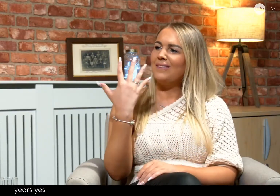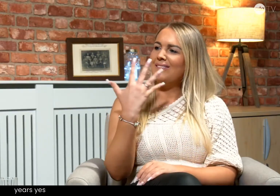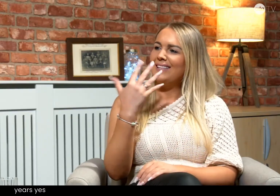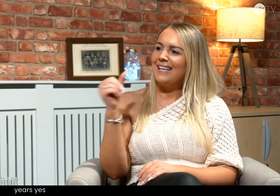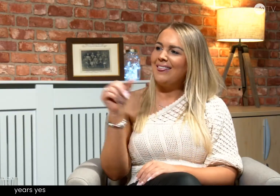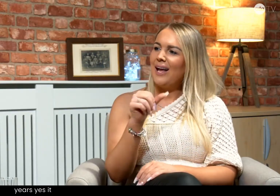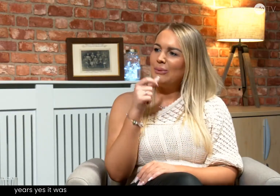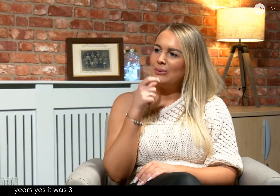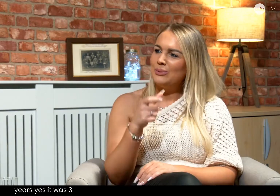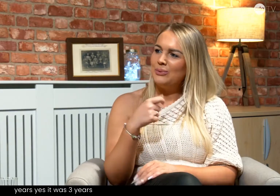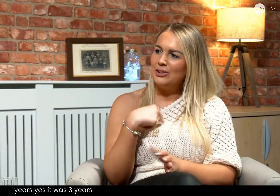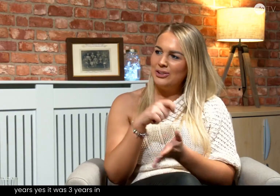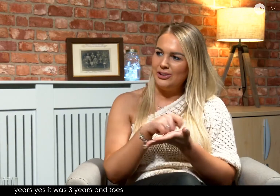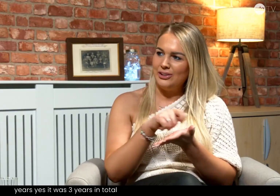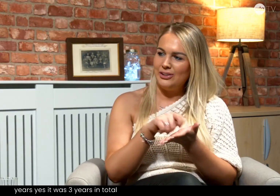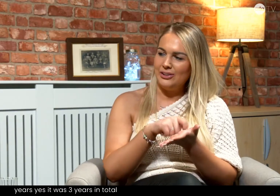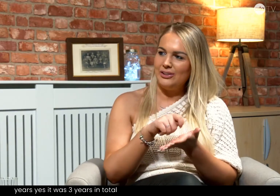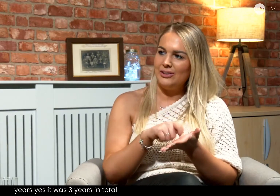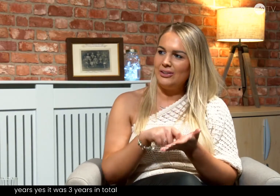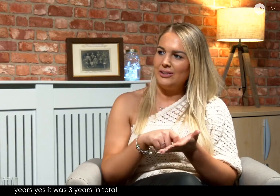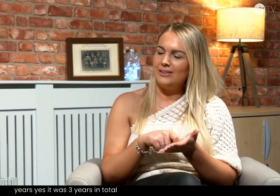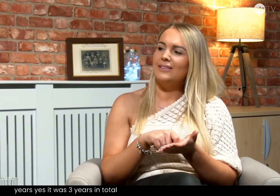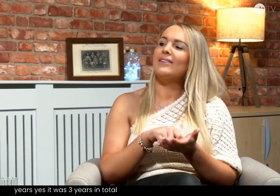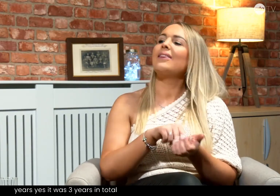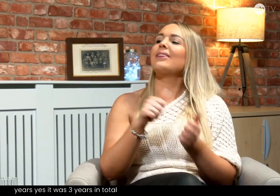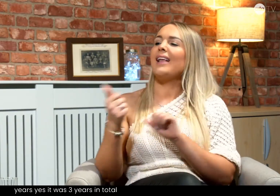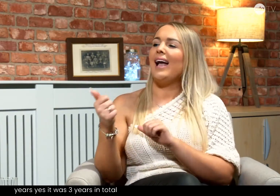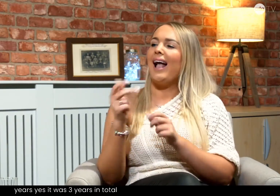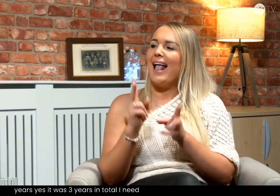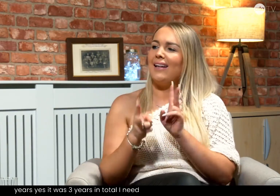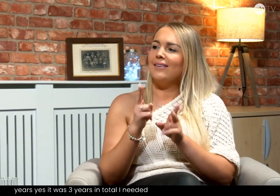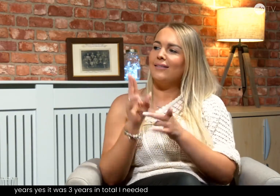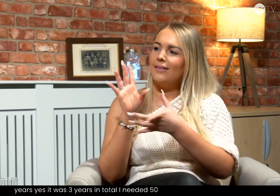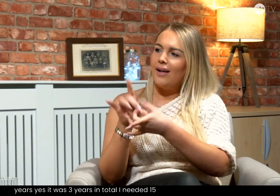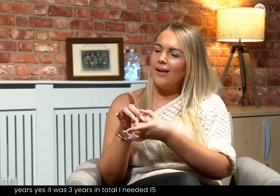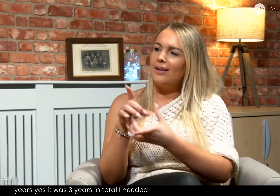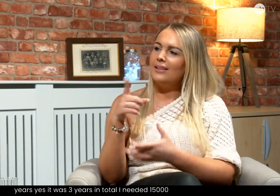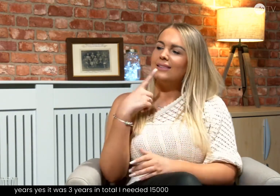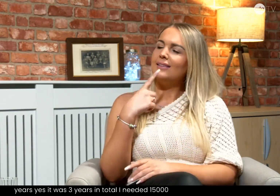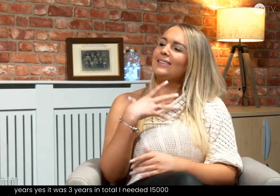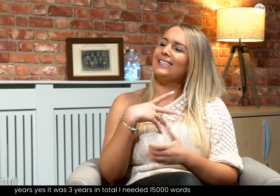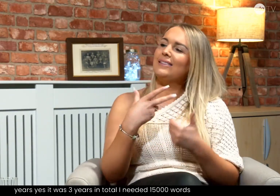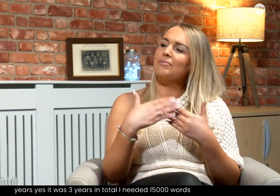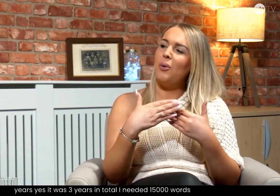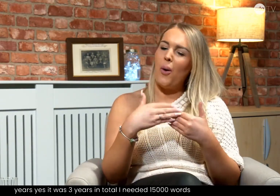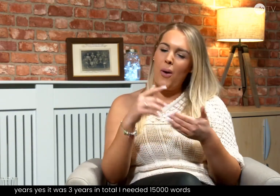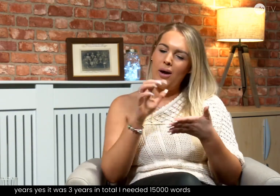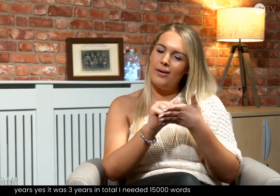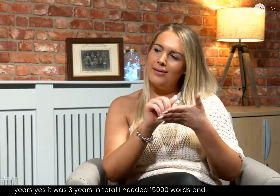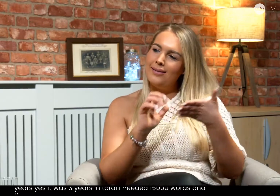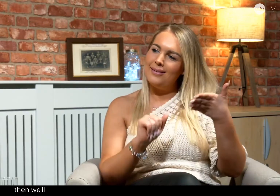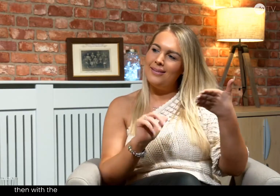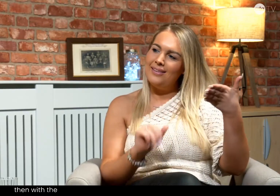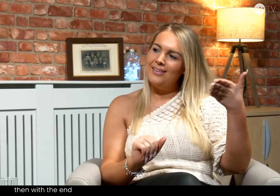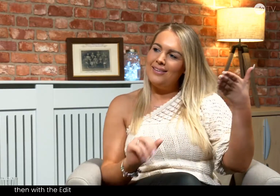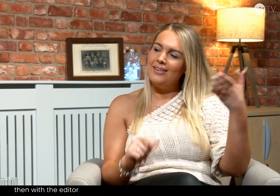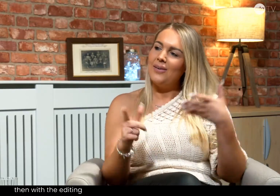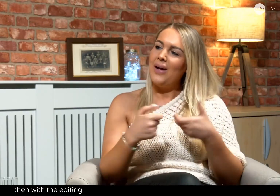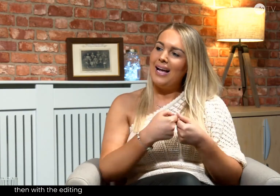total. I needed 15,000 words. And then with the editing, we added a few more